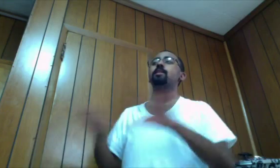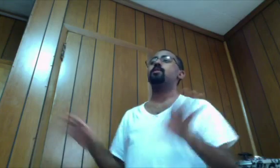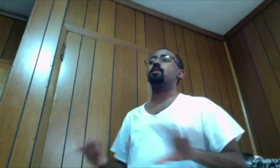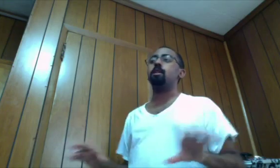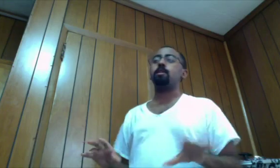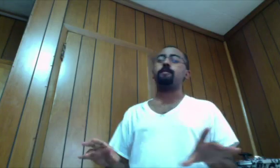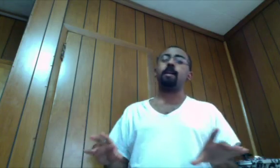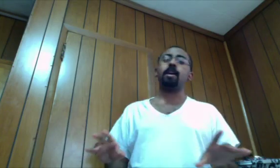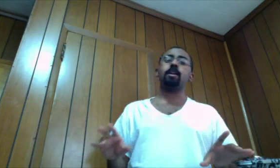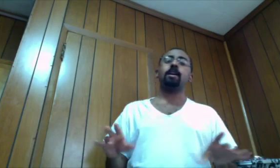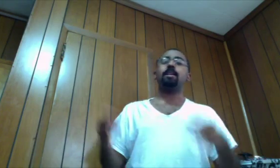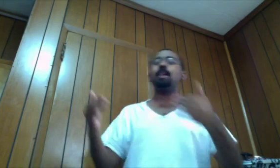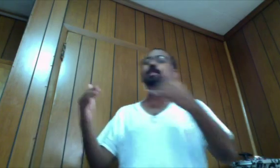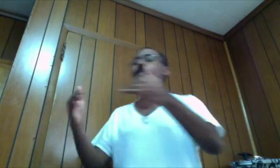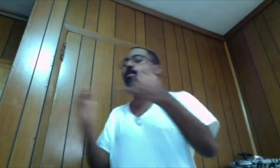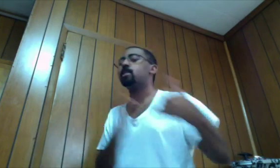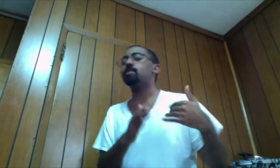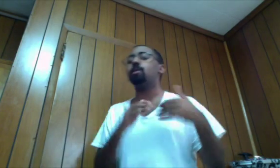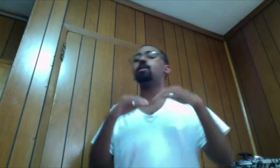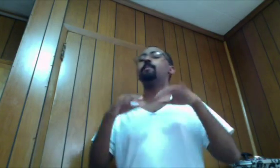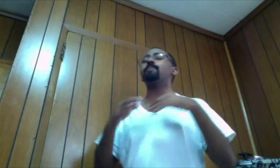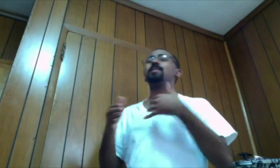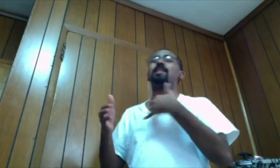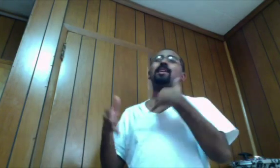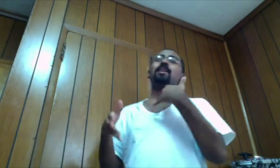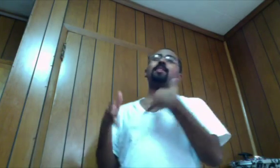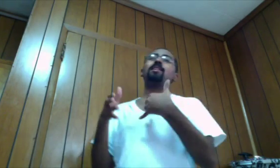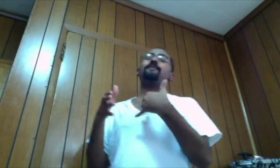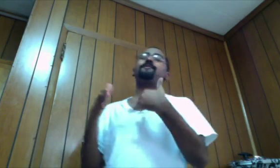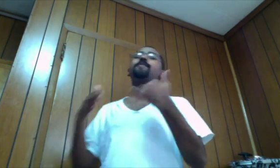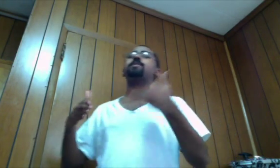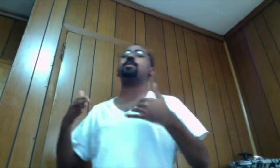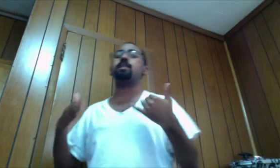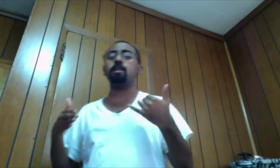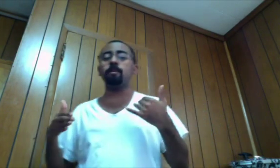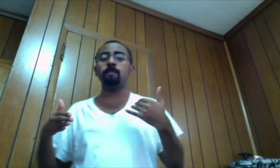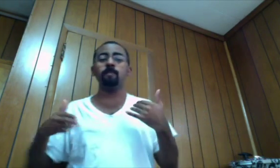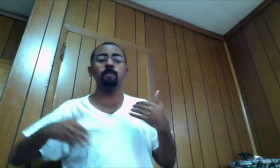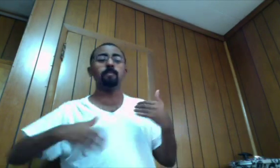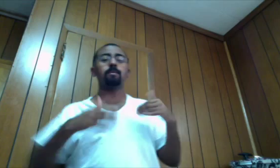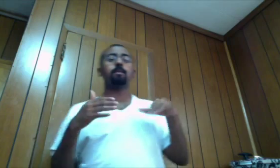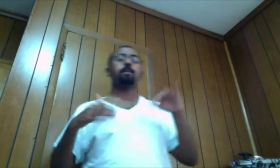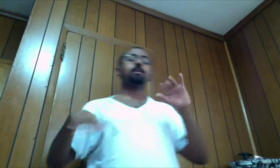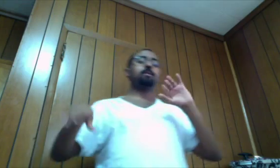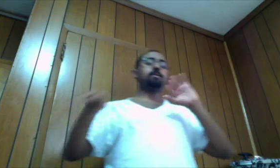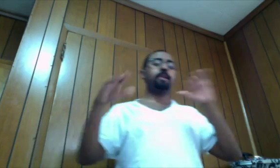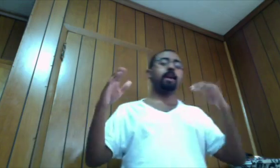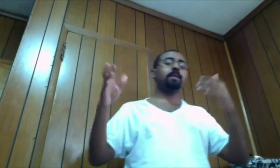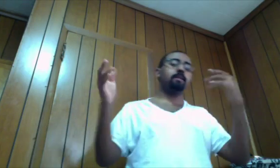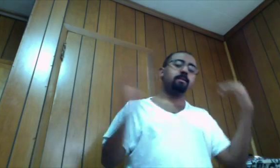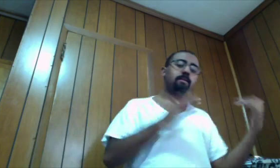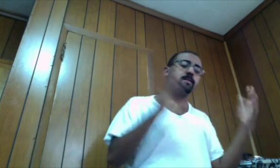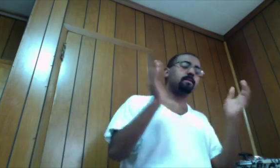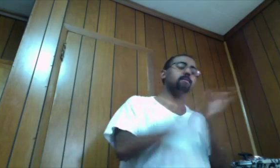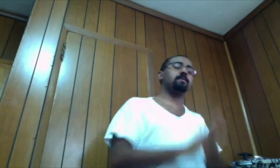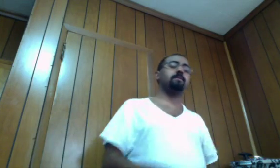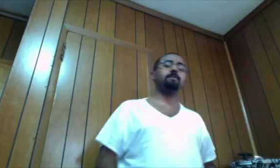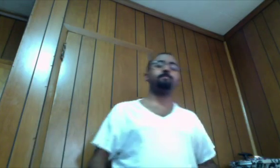no longer fight, not to 0, but to like I think 15, then